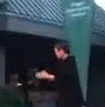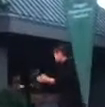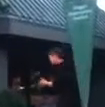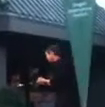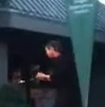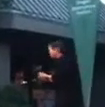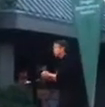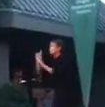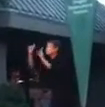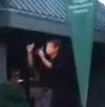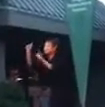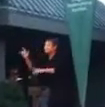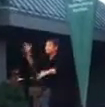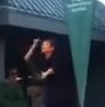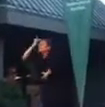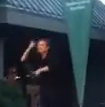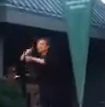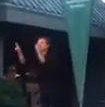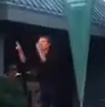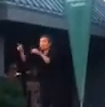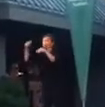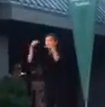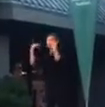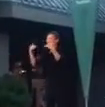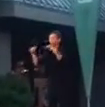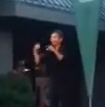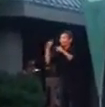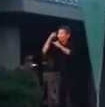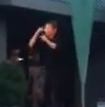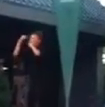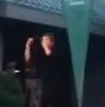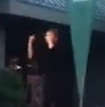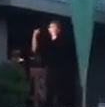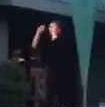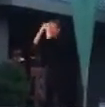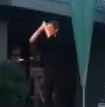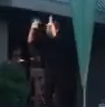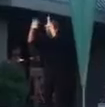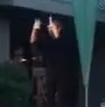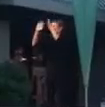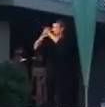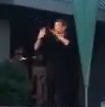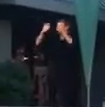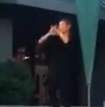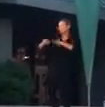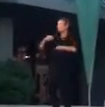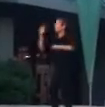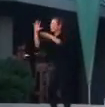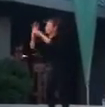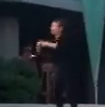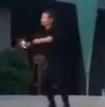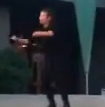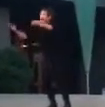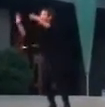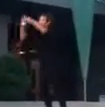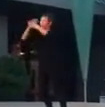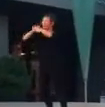The family was like, what were you going to do with him? Sickly, yes, but he had an imagination and he was